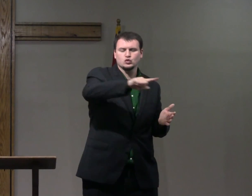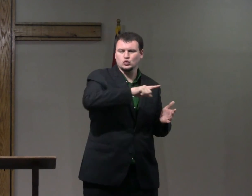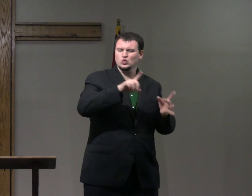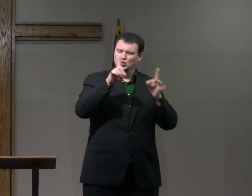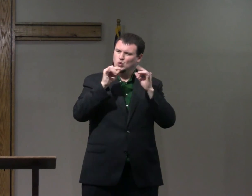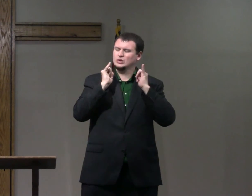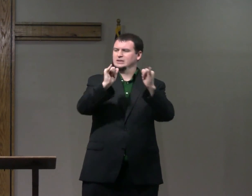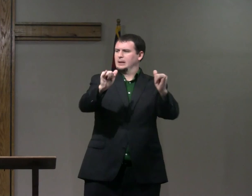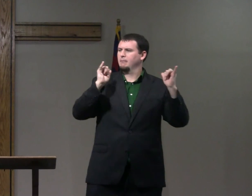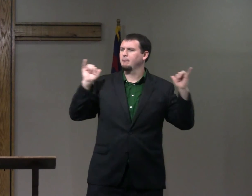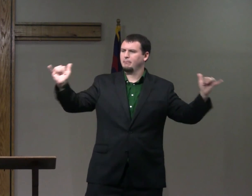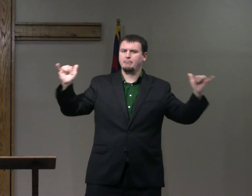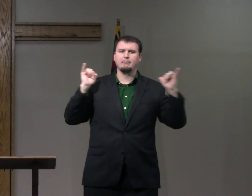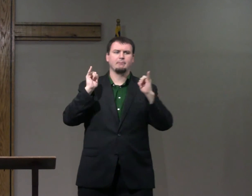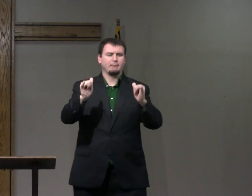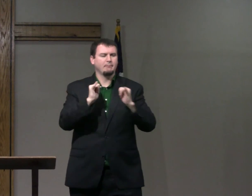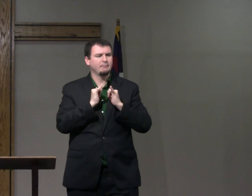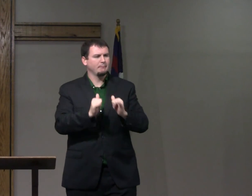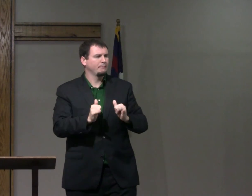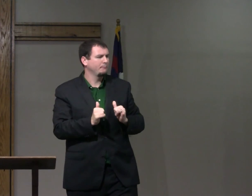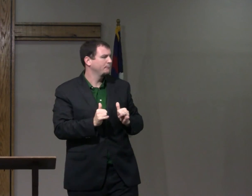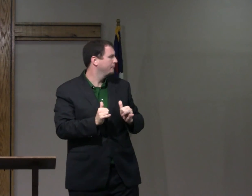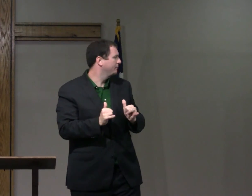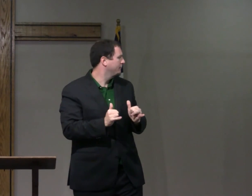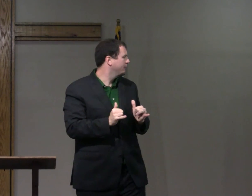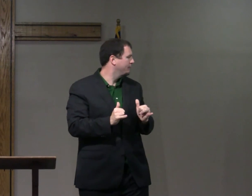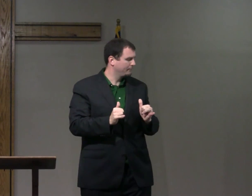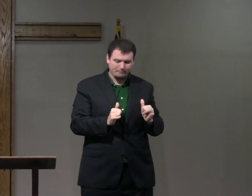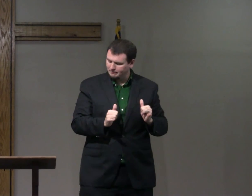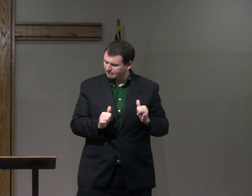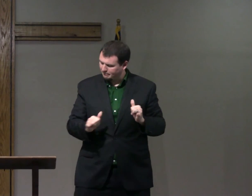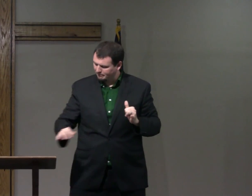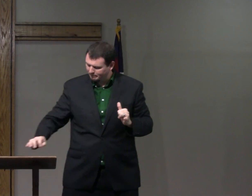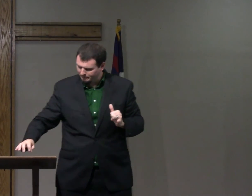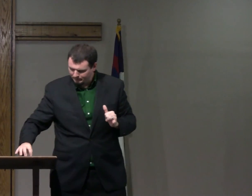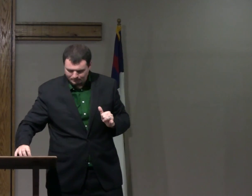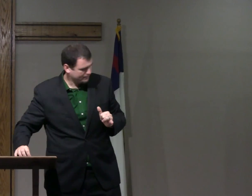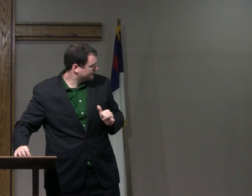I encourage you to do the same.